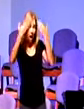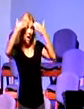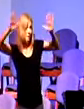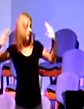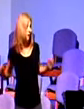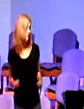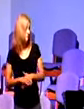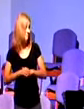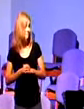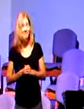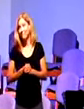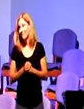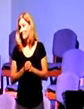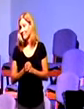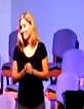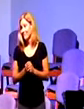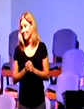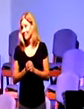know.